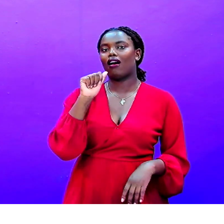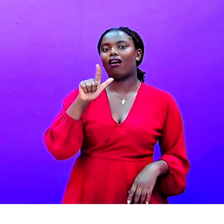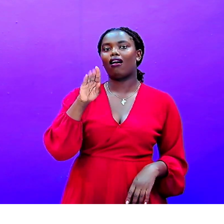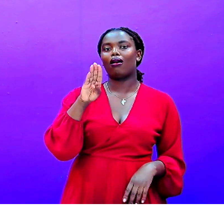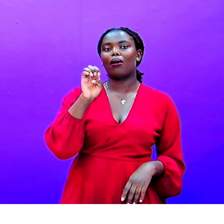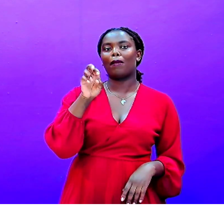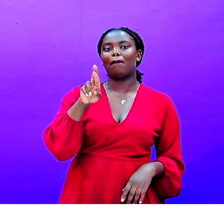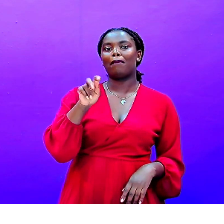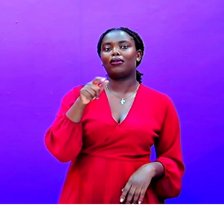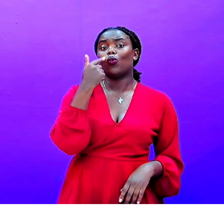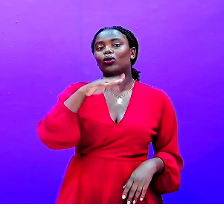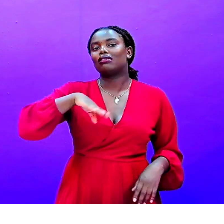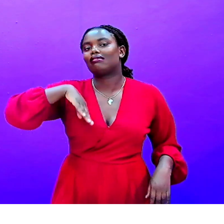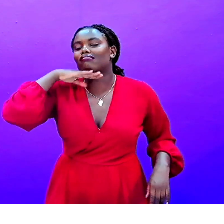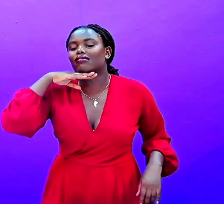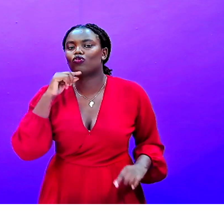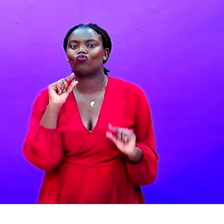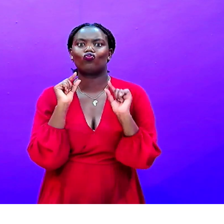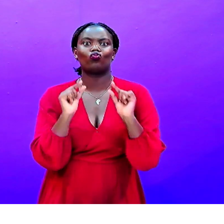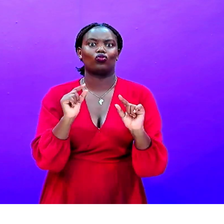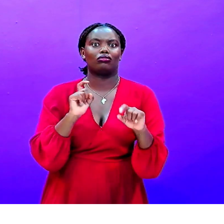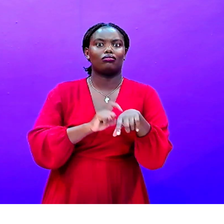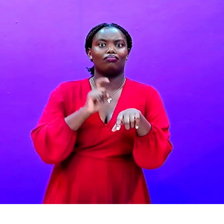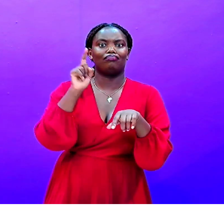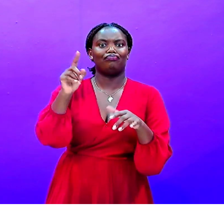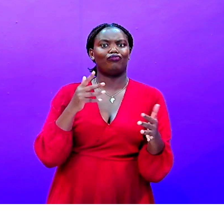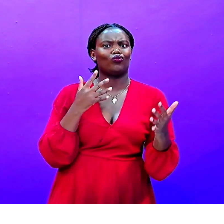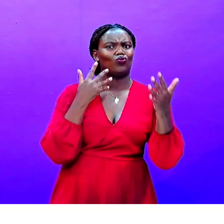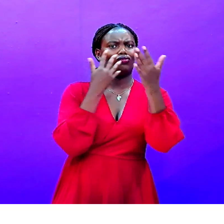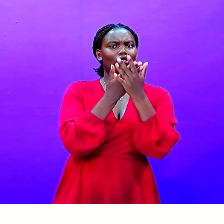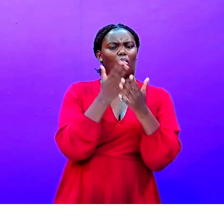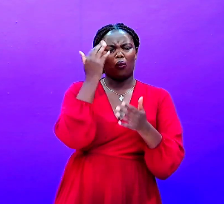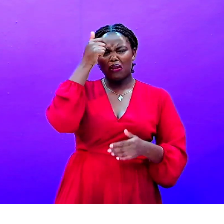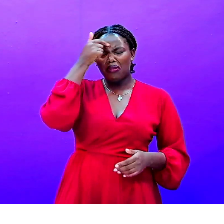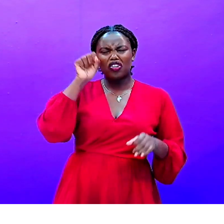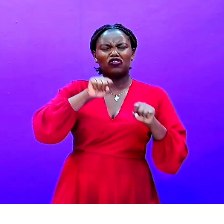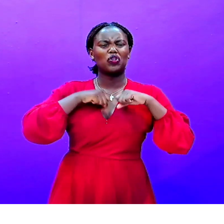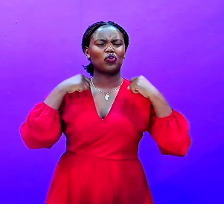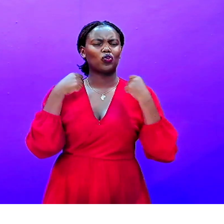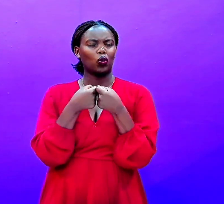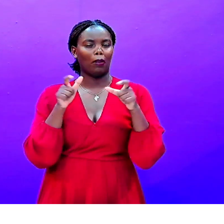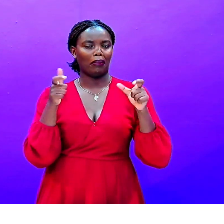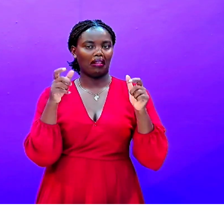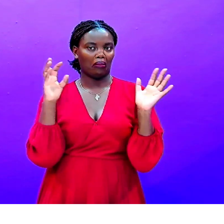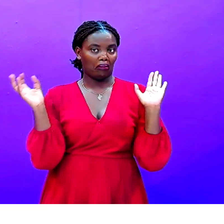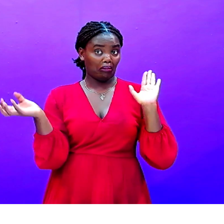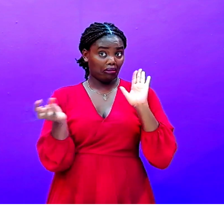Ojwang, who died shortly after being arrested for a social media post.